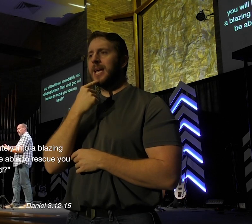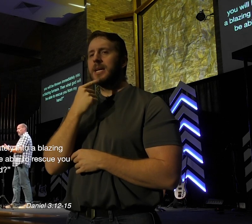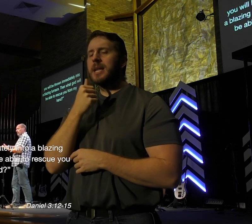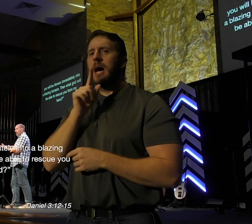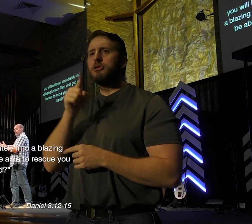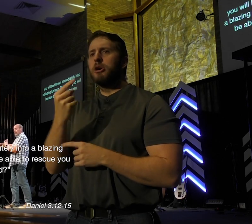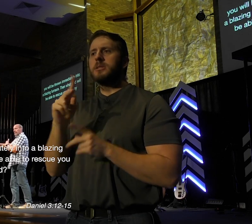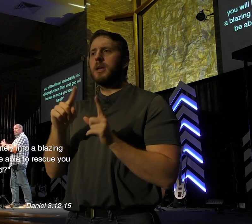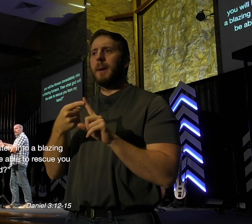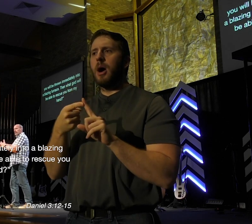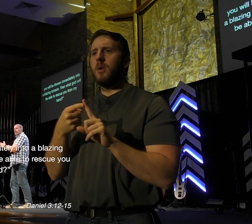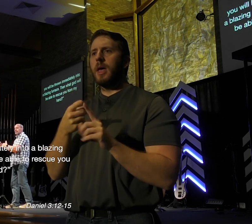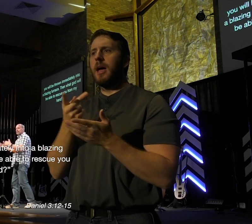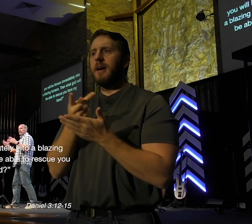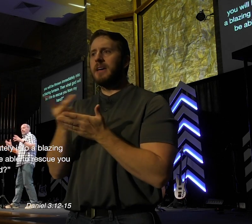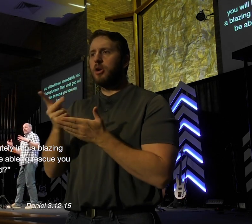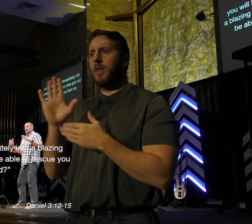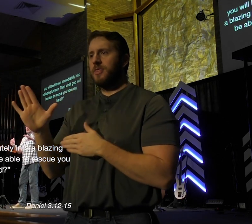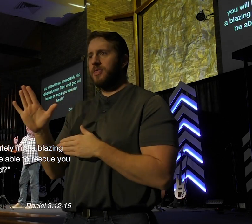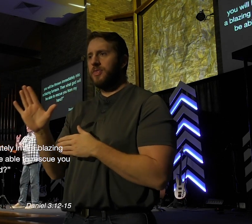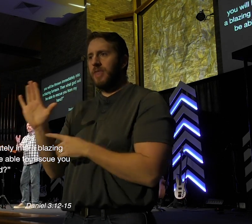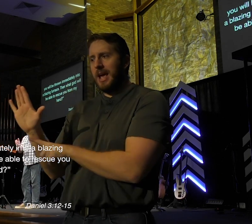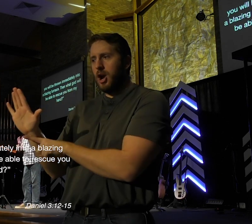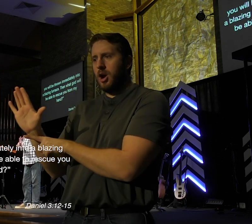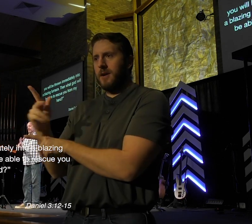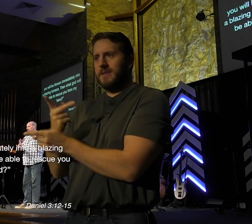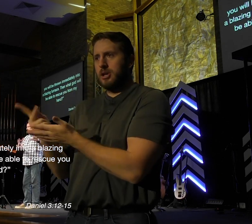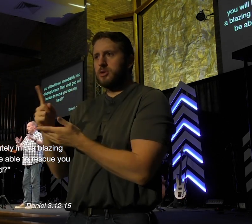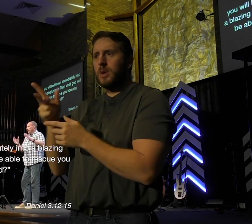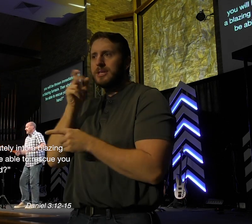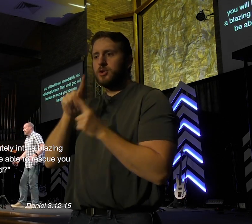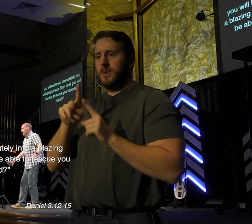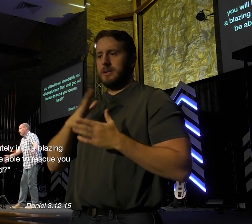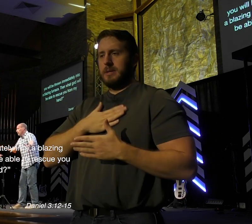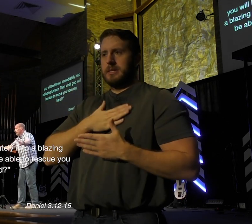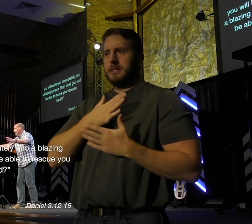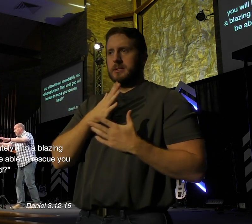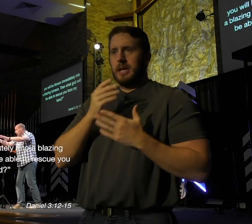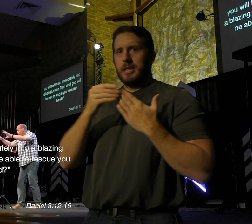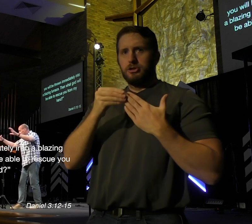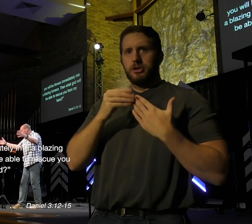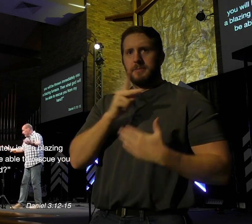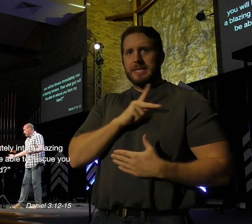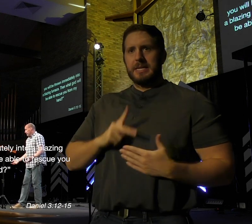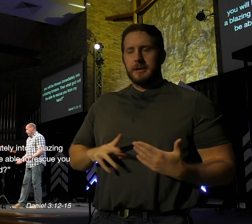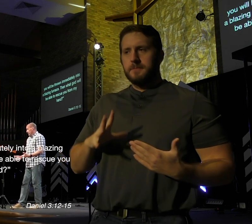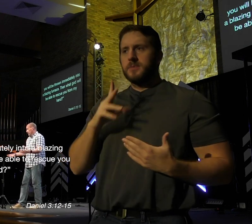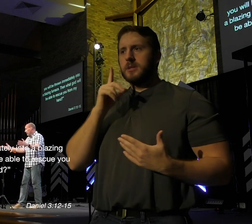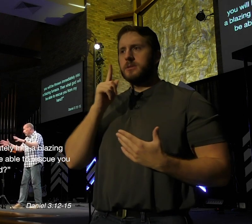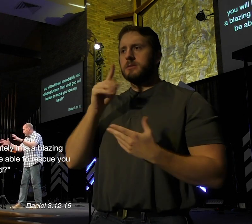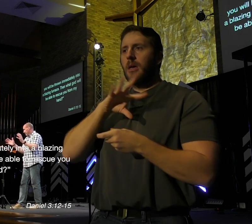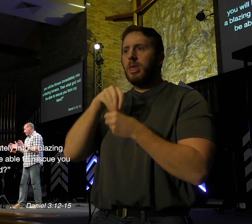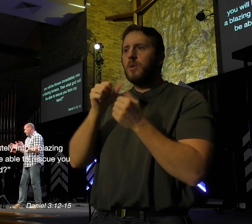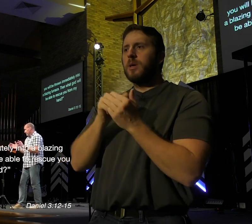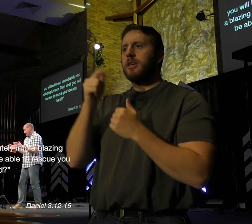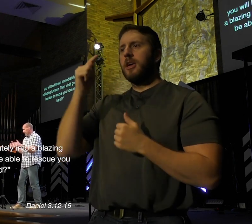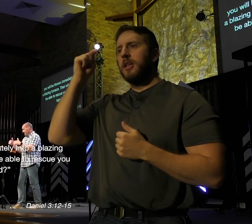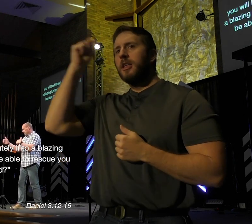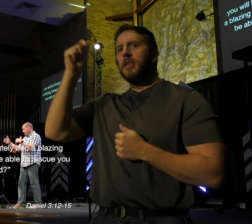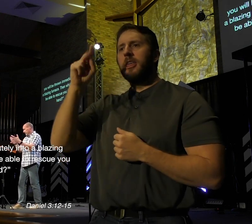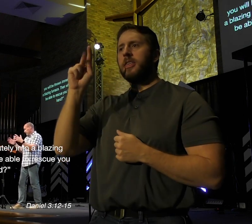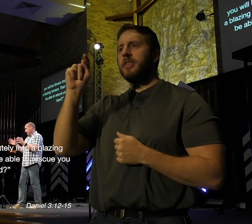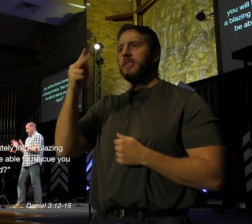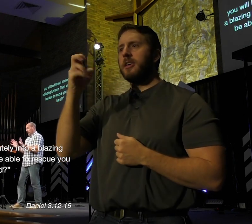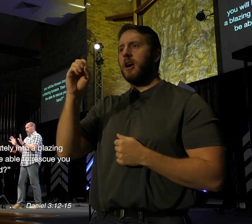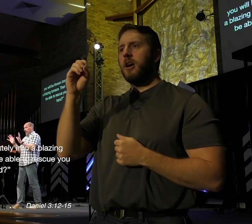about a failure on their part to listen to his leadership. He's now moving it into the theological realm.